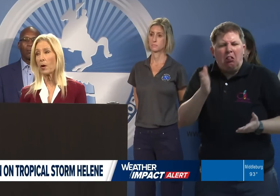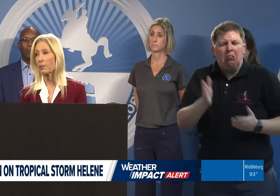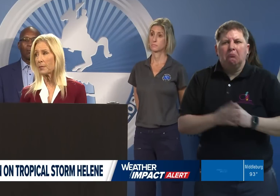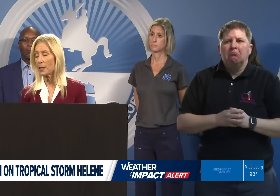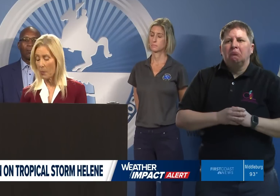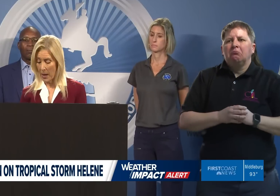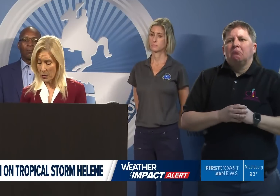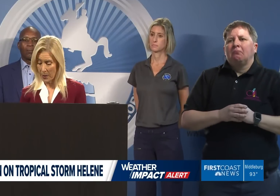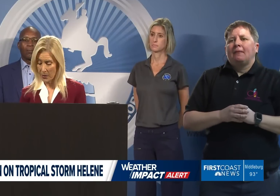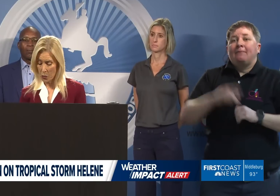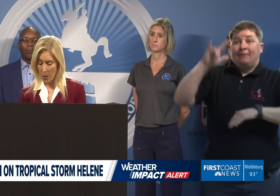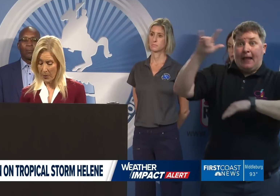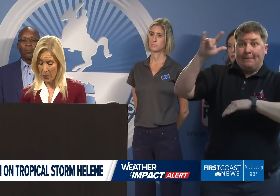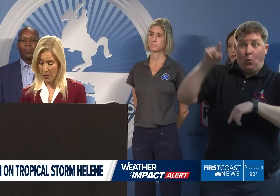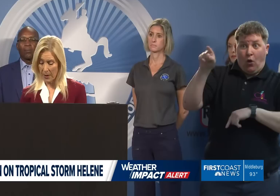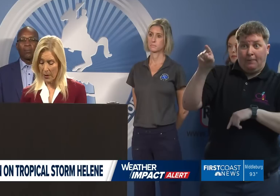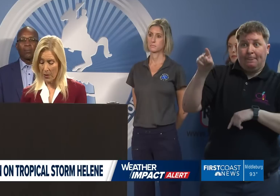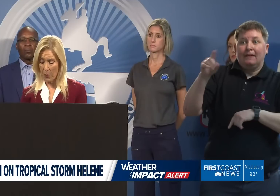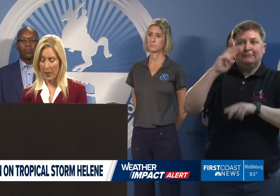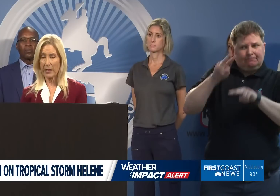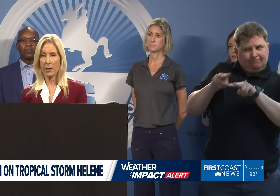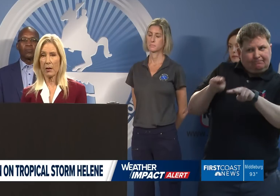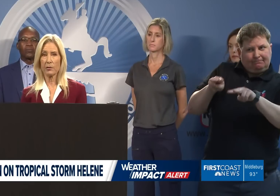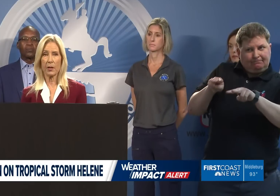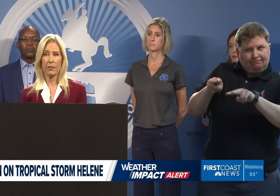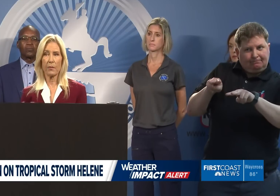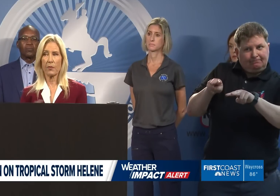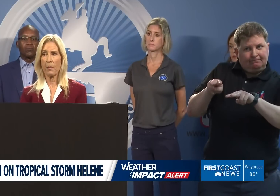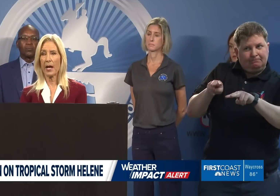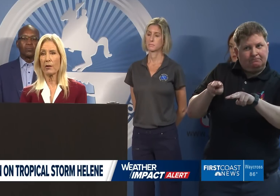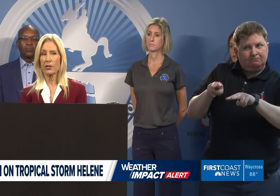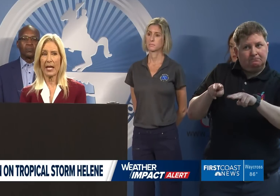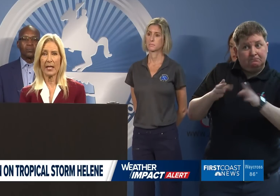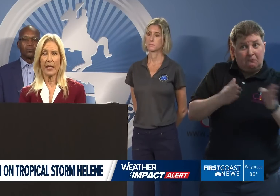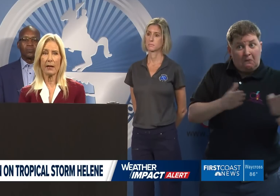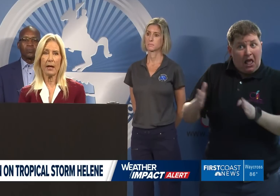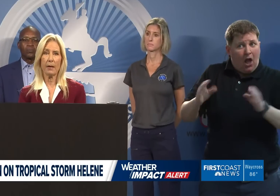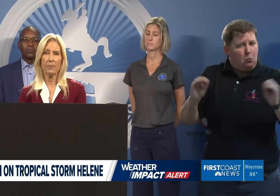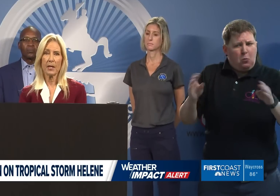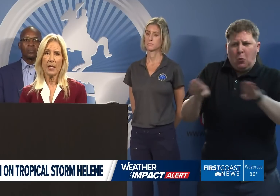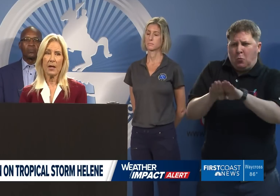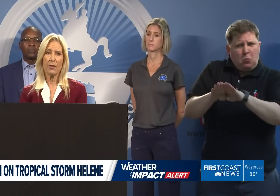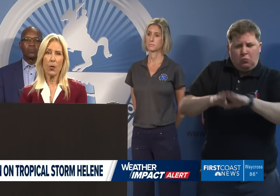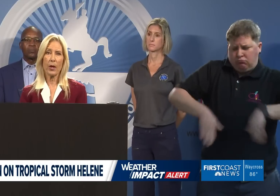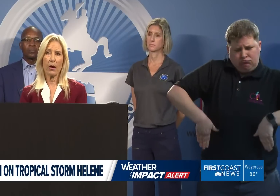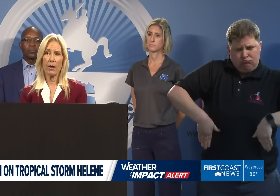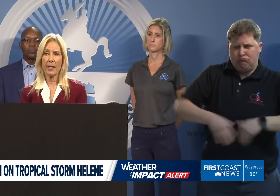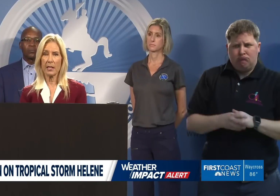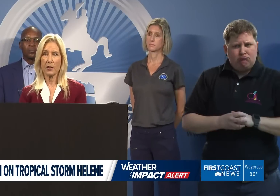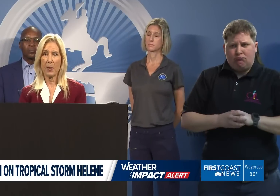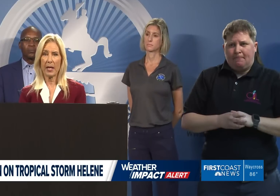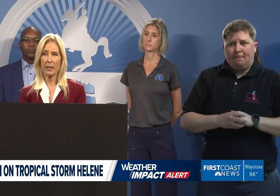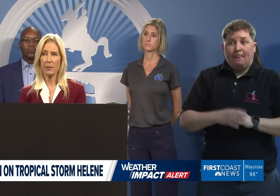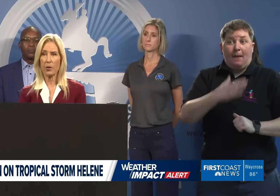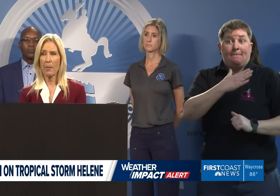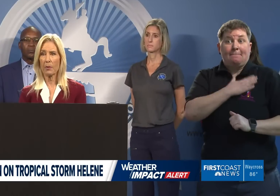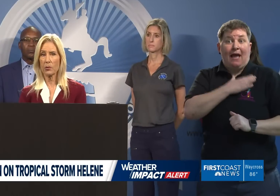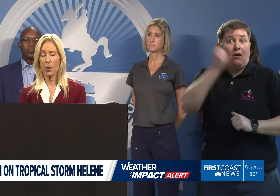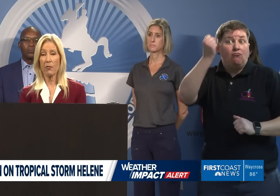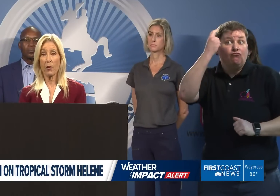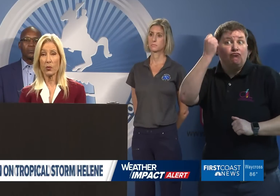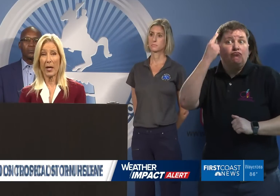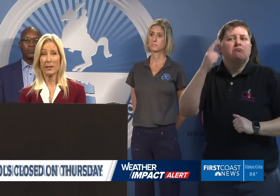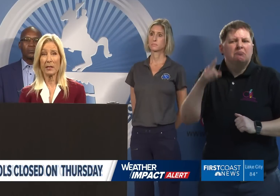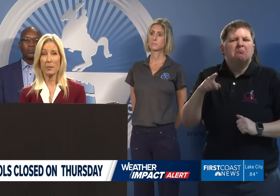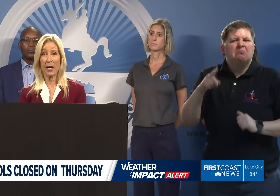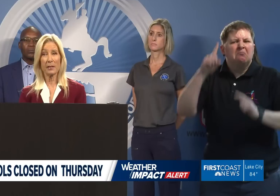The airport is monitoring the storm, and currently there are no plans to close it. From my understanding, even though we are anticipating some tropical